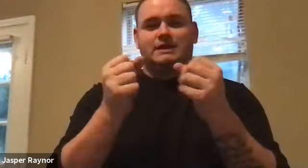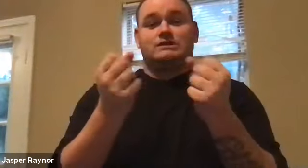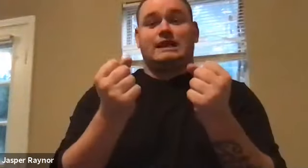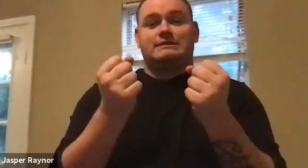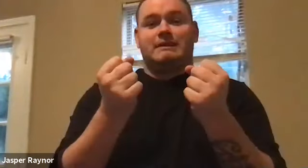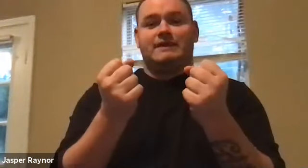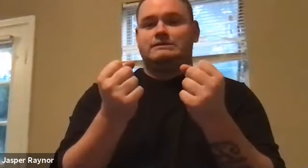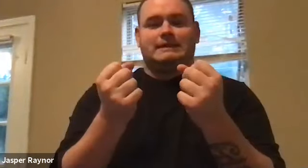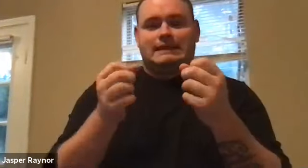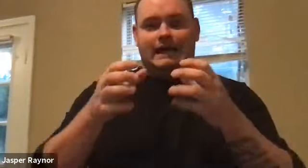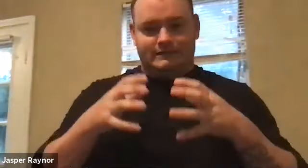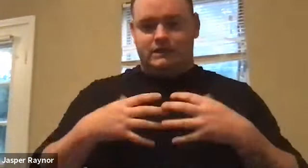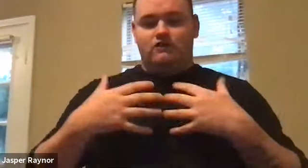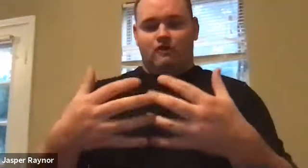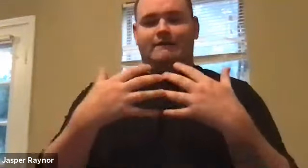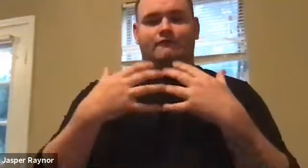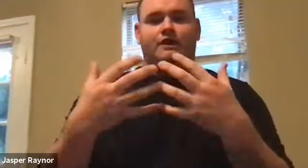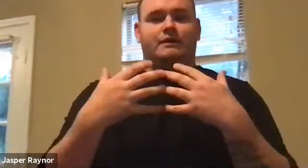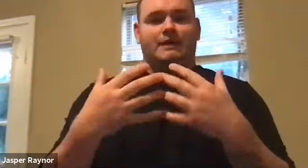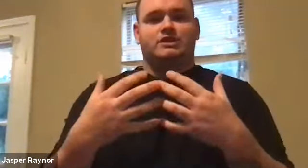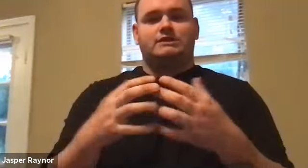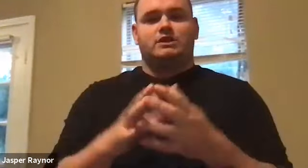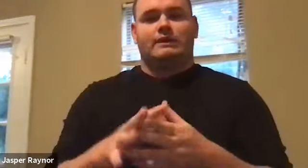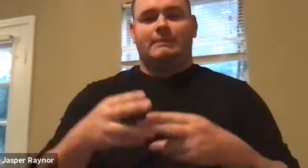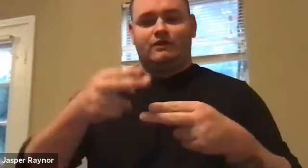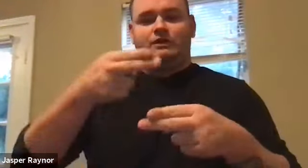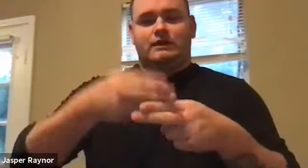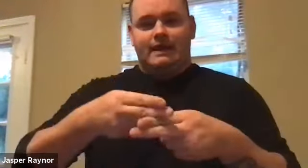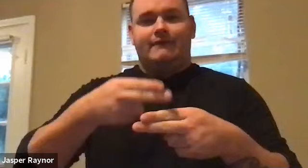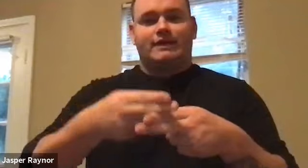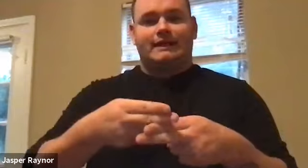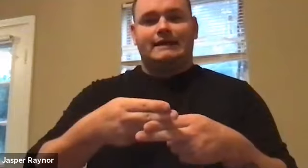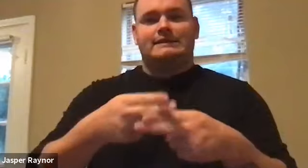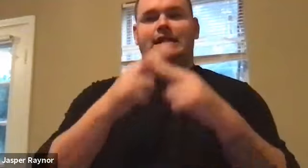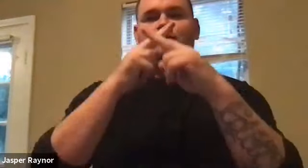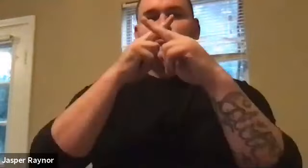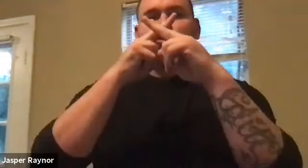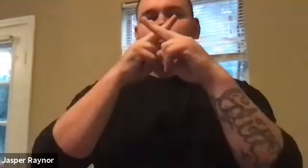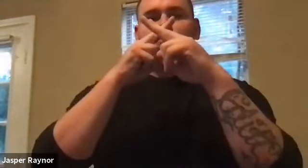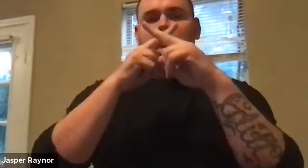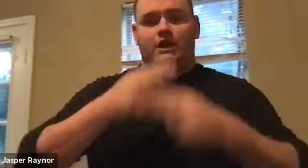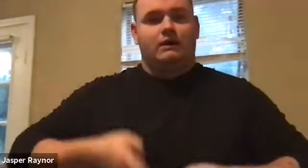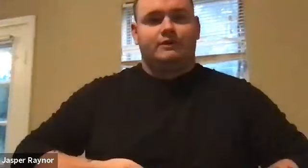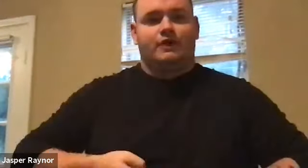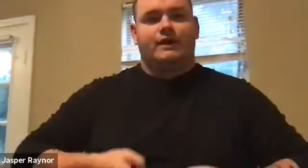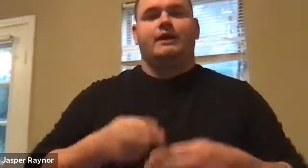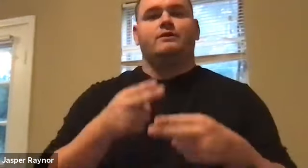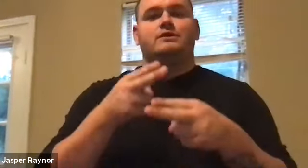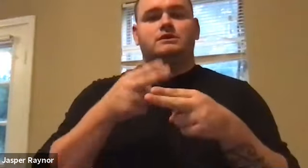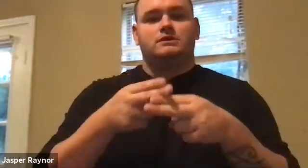looks like it's in my face, but it's not. It's right in front of my chest. So you want to keep everything nice and level. You don't want to turn it up or turn it down. Right